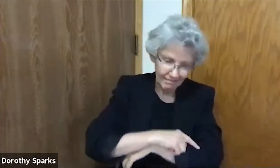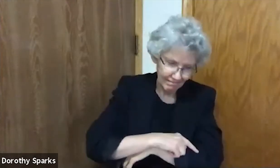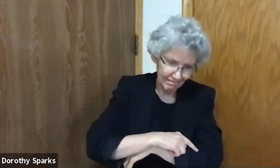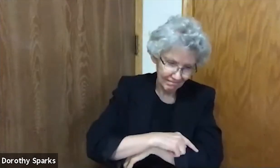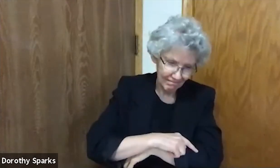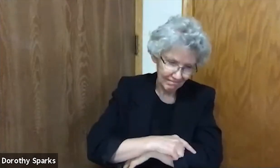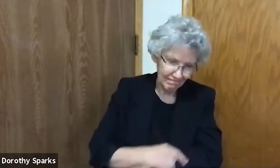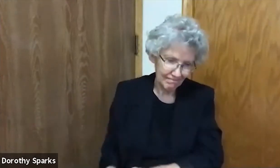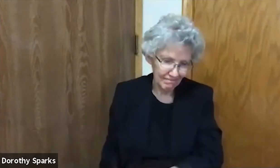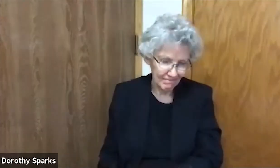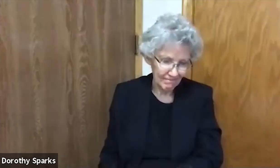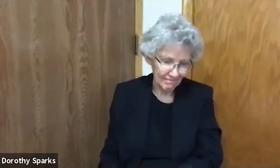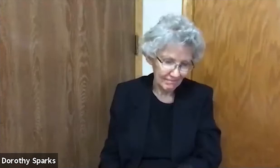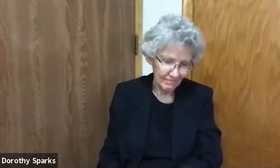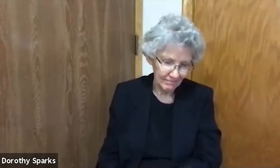Let us pray.